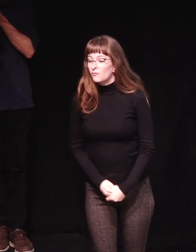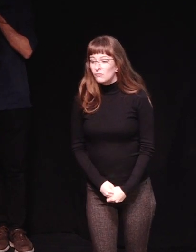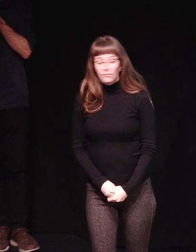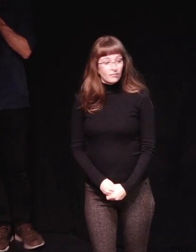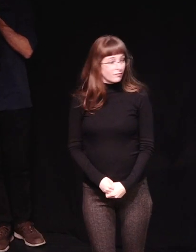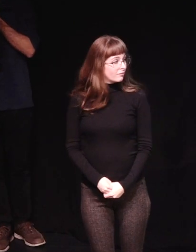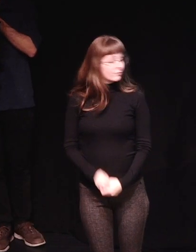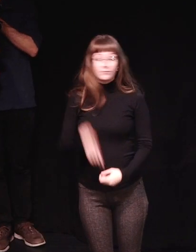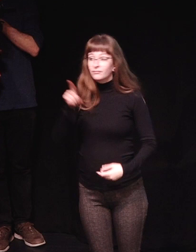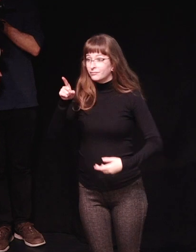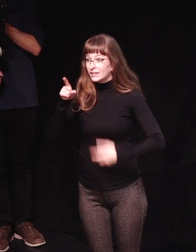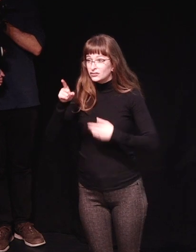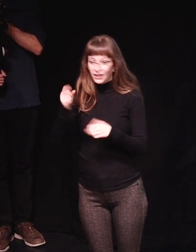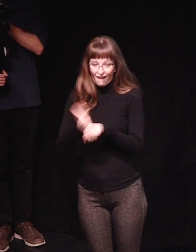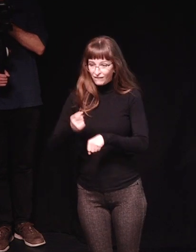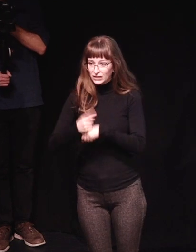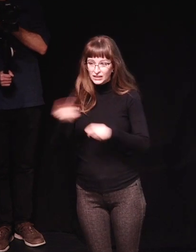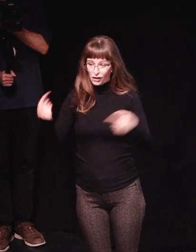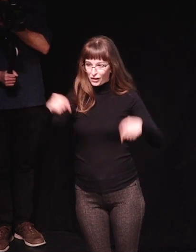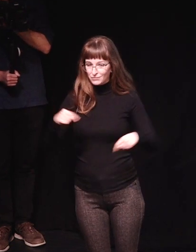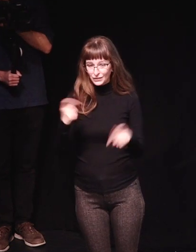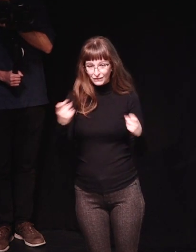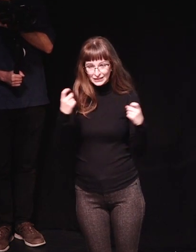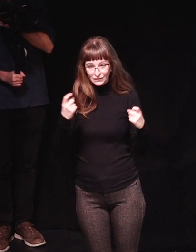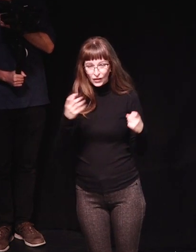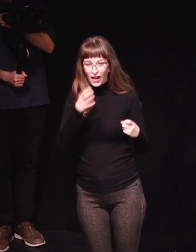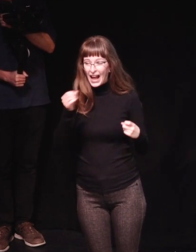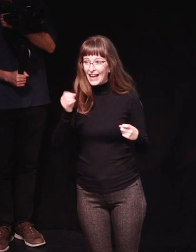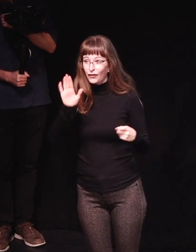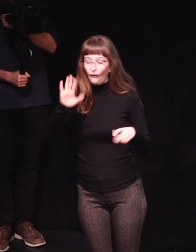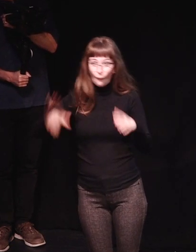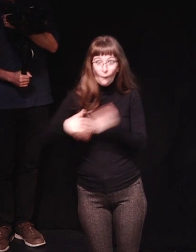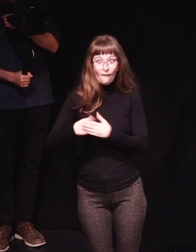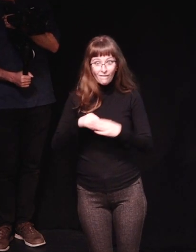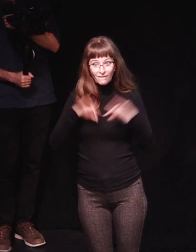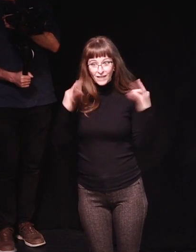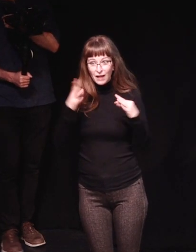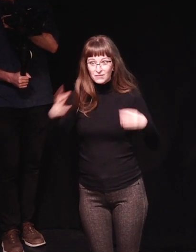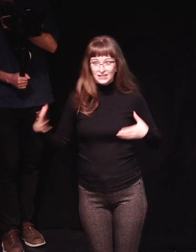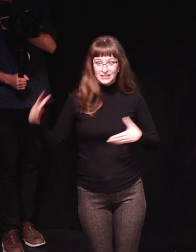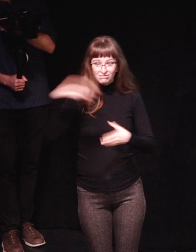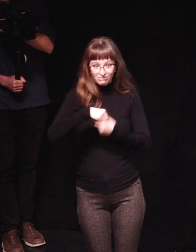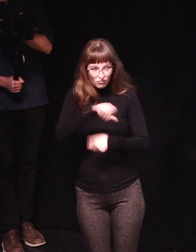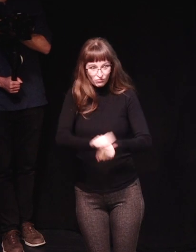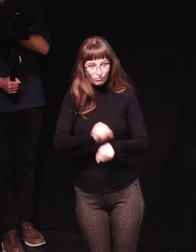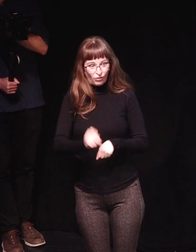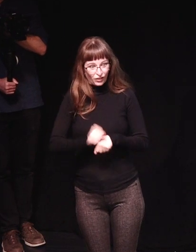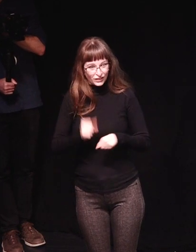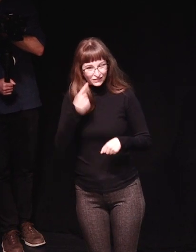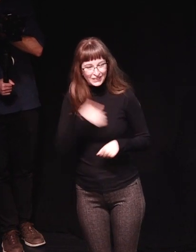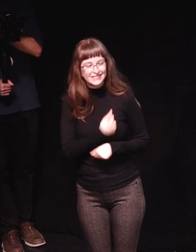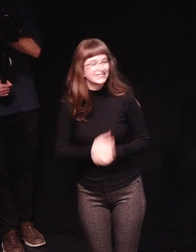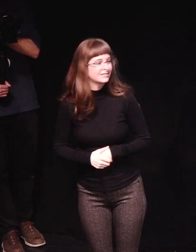who not only brings herself every year to the festival, but brings her whole family to work with us. And I want to give a big thank